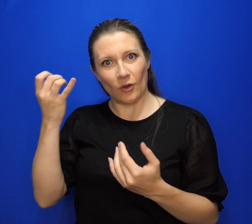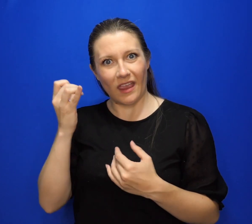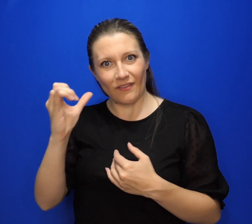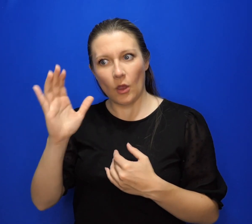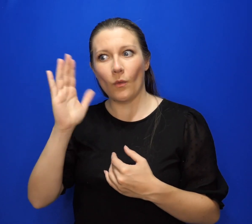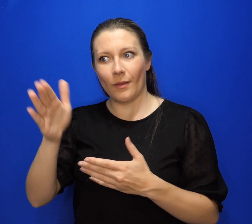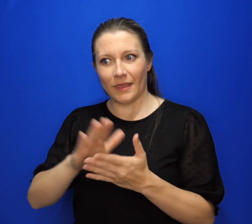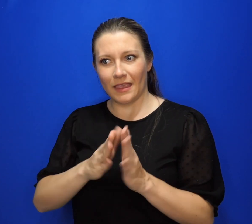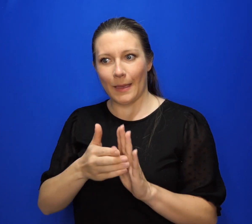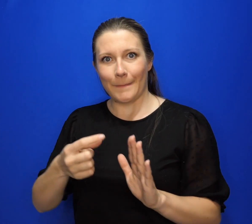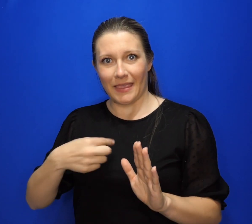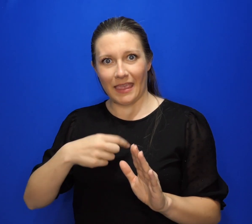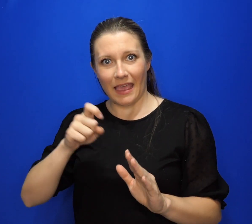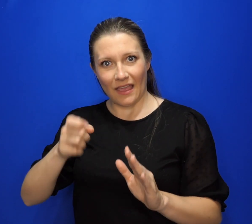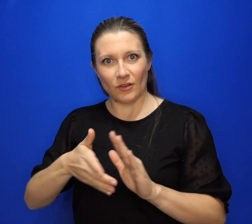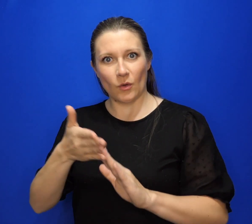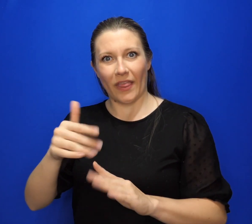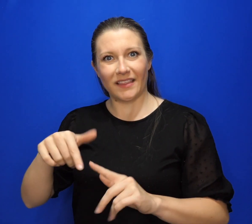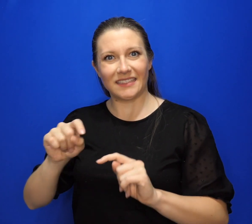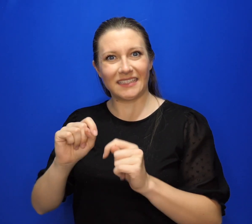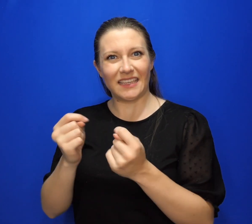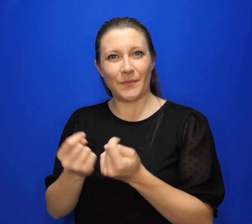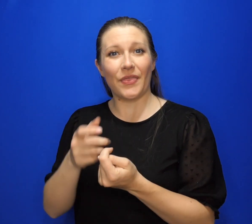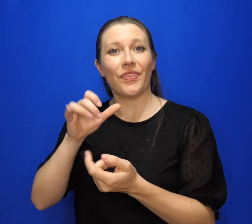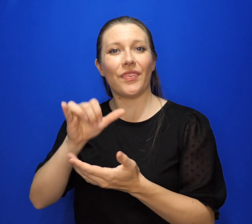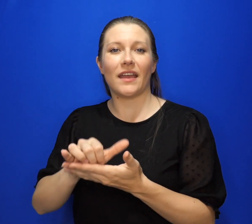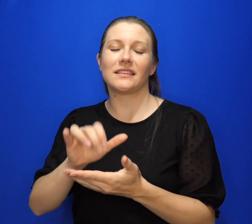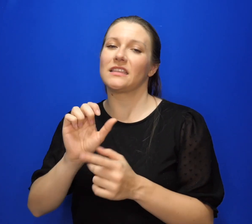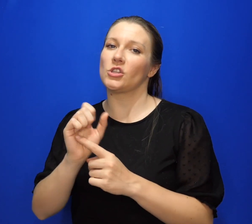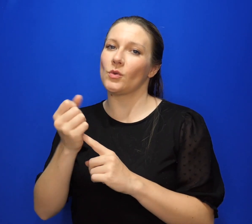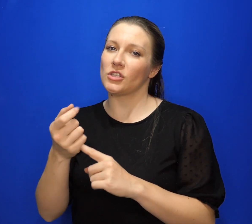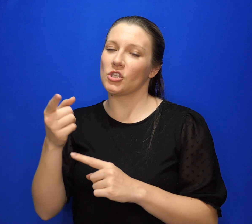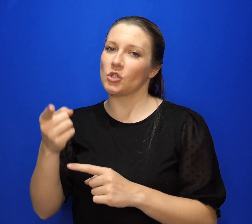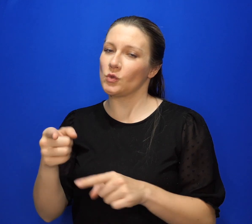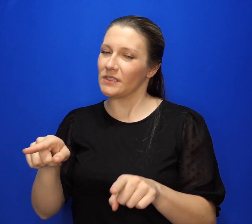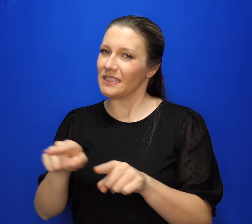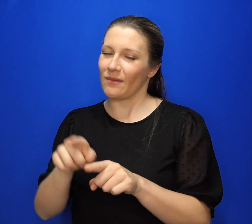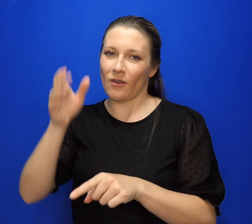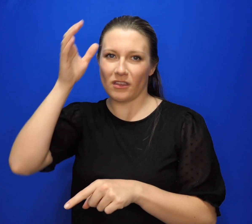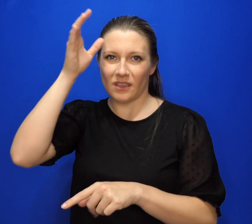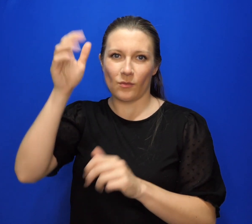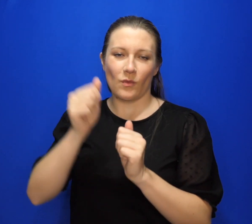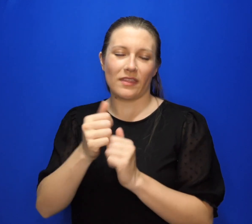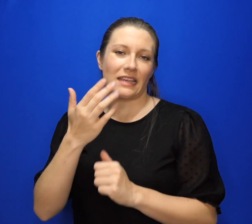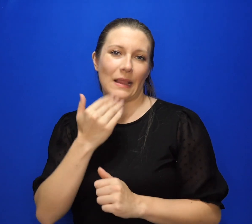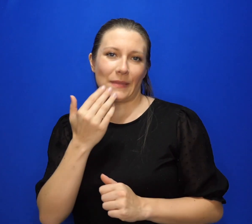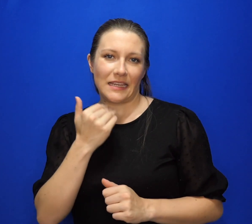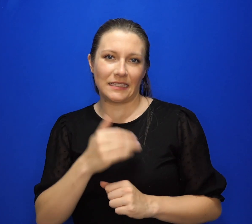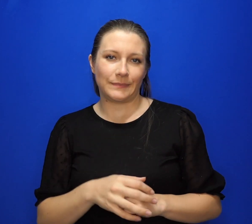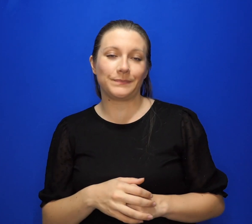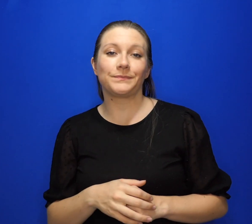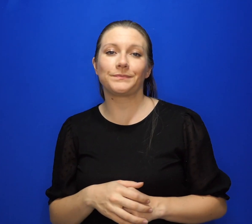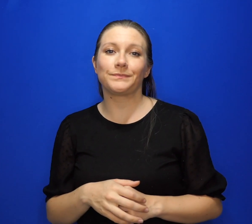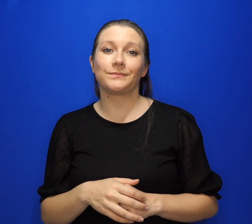here anymore. It's going to be me. I have to run this team, because that's the situation you're really in with diabetes. It's that at some